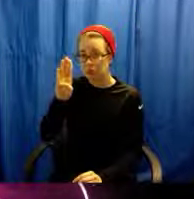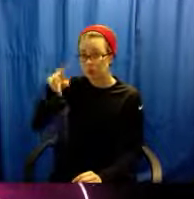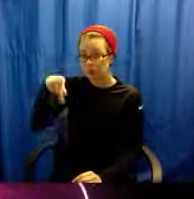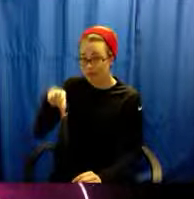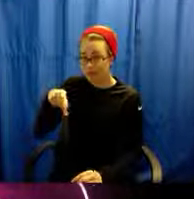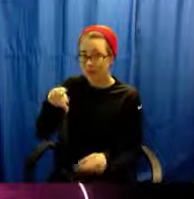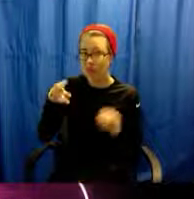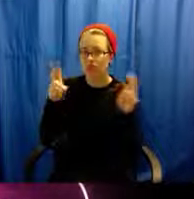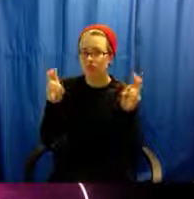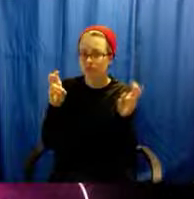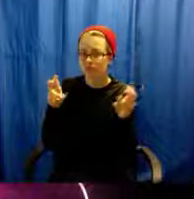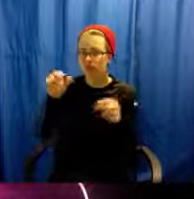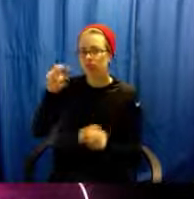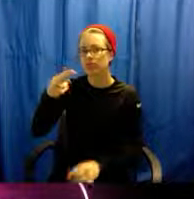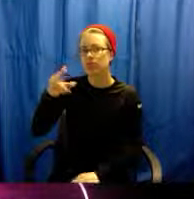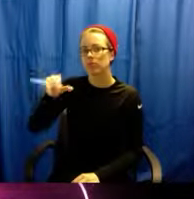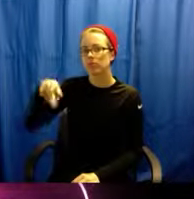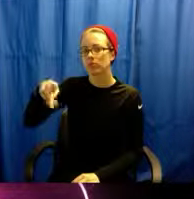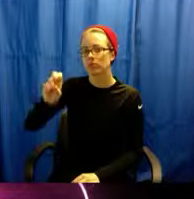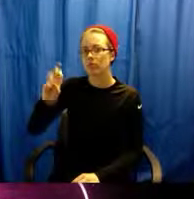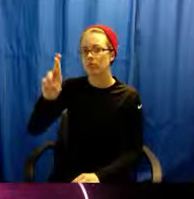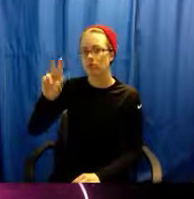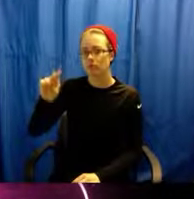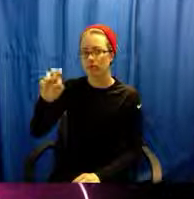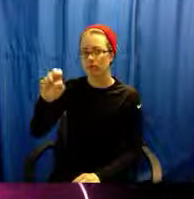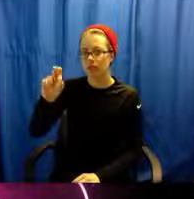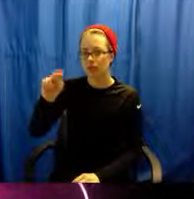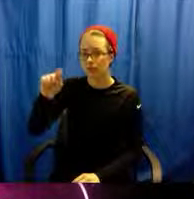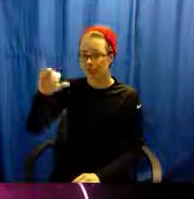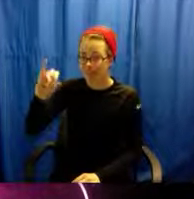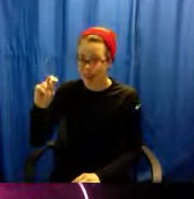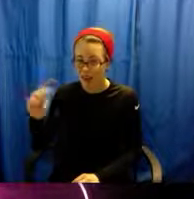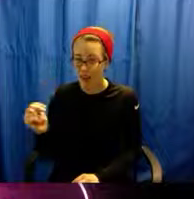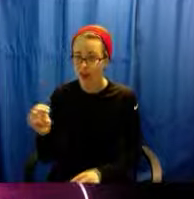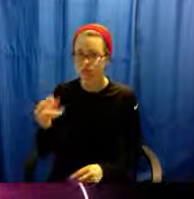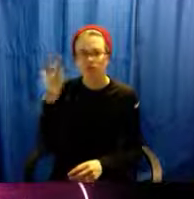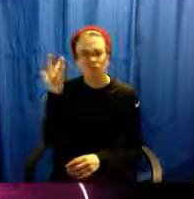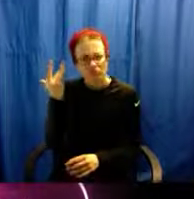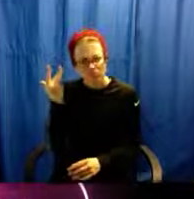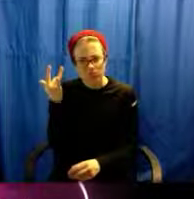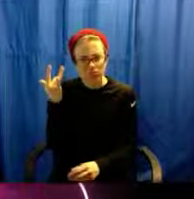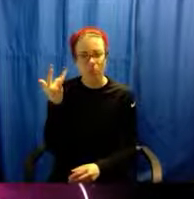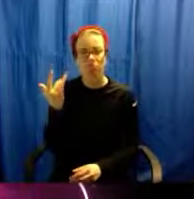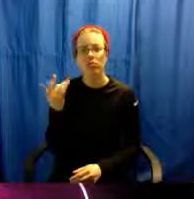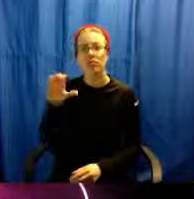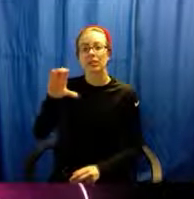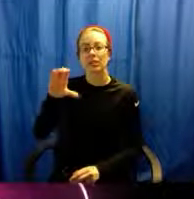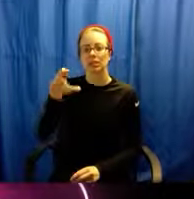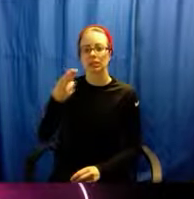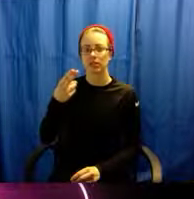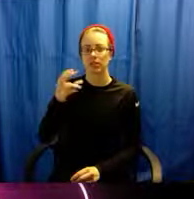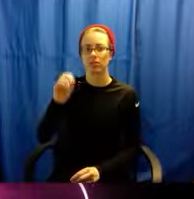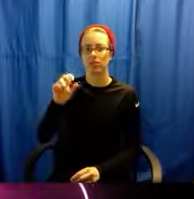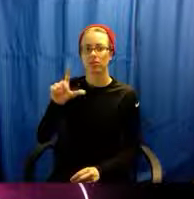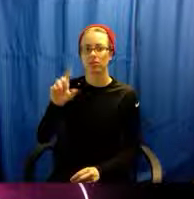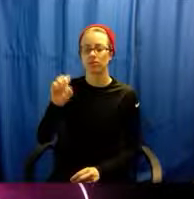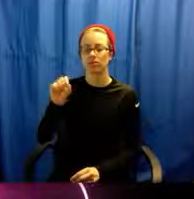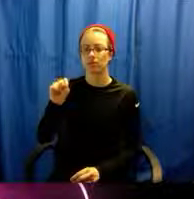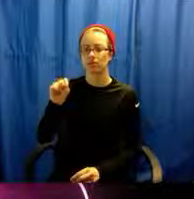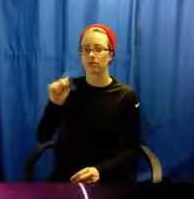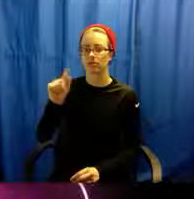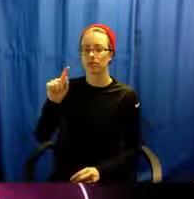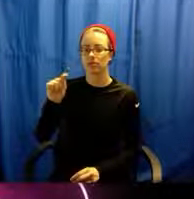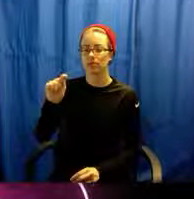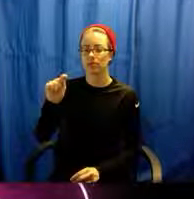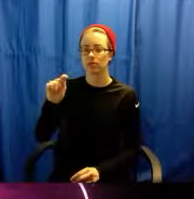this is the blocking of arteries by cholesterol. Constant stress and strain for a long time, improper functioning